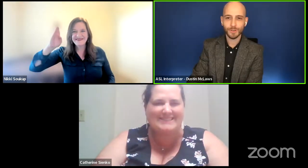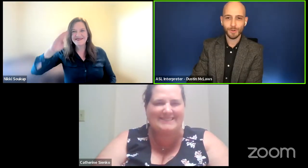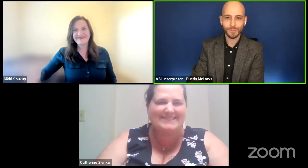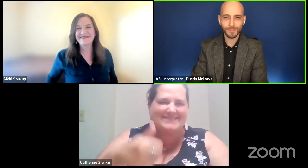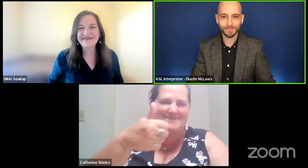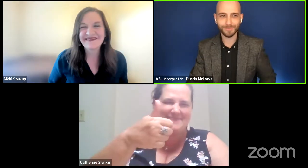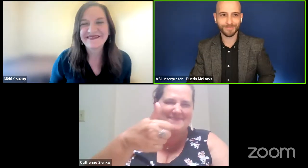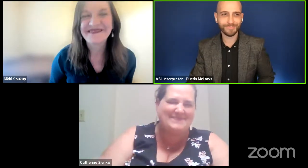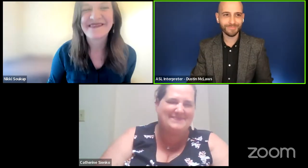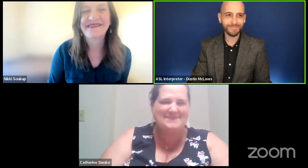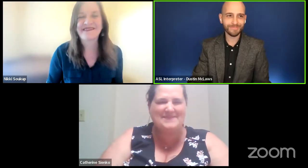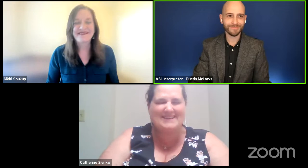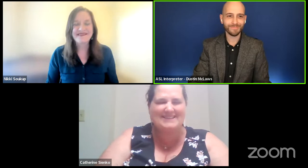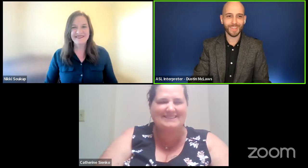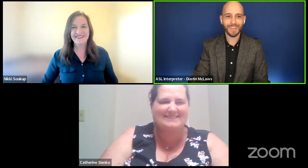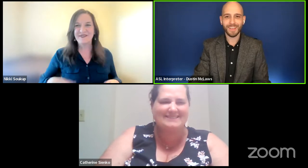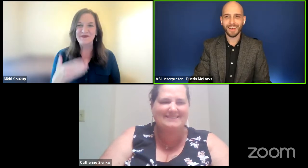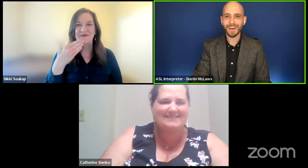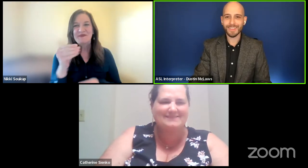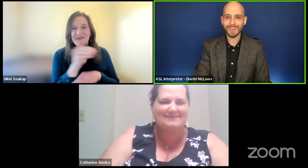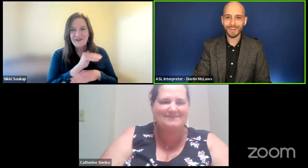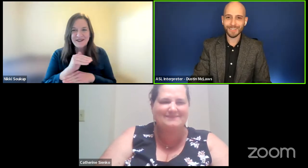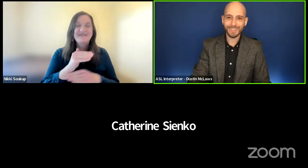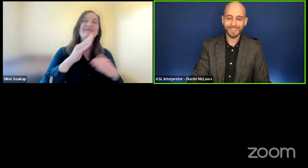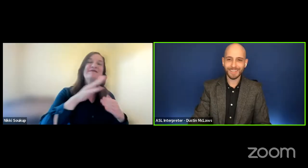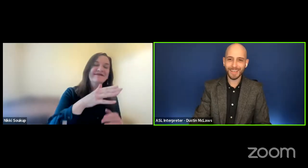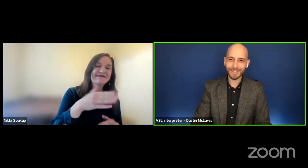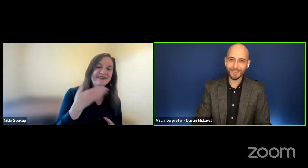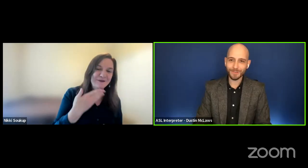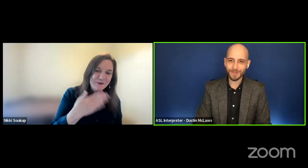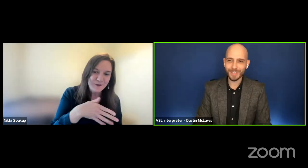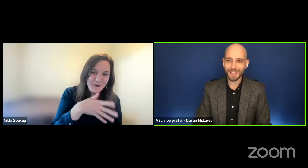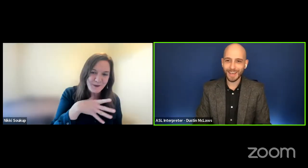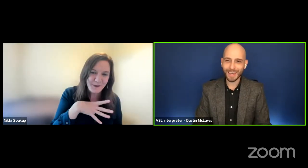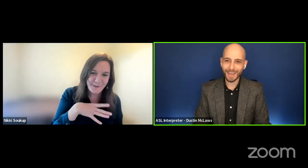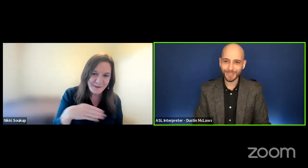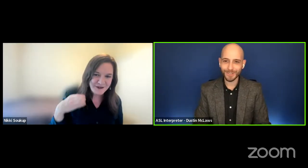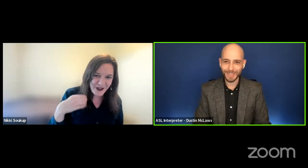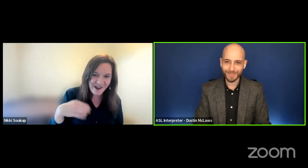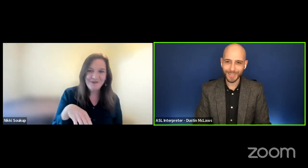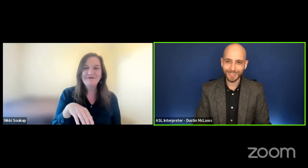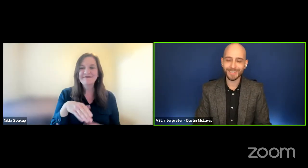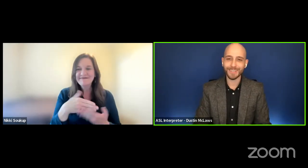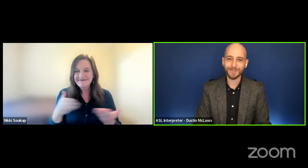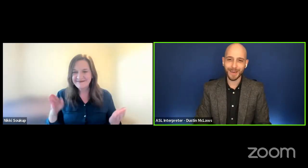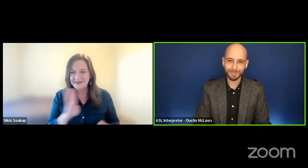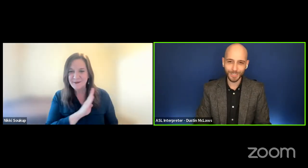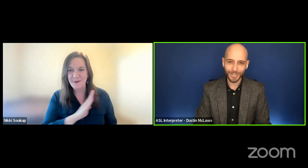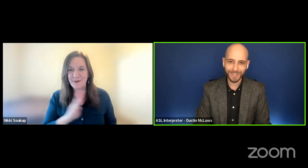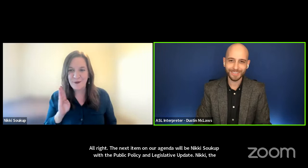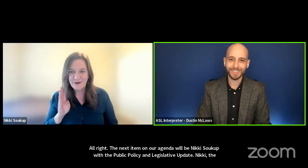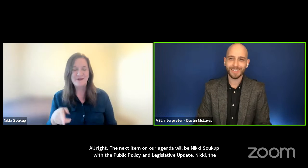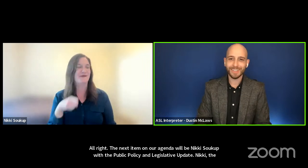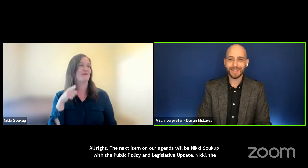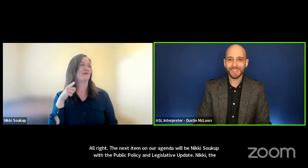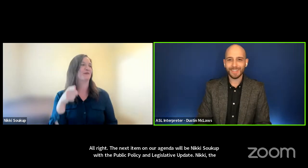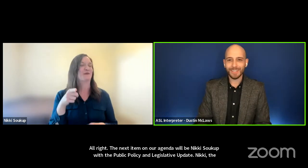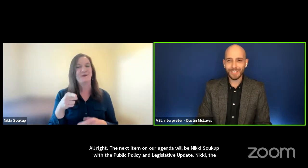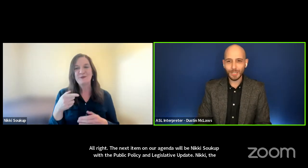floor is all yours. Hi there. Thank you and good evening. Thank you, Madam